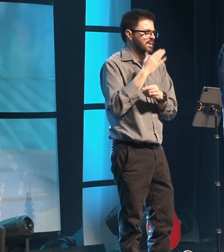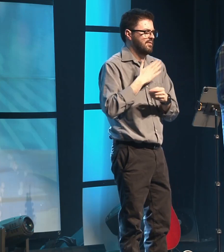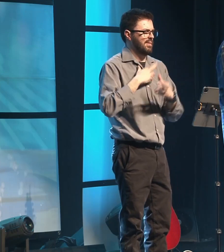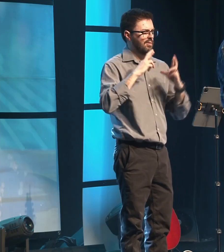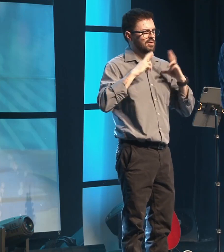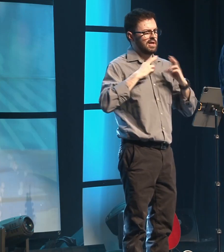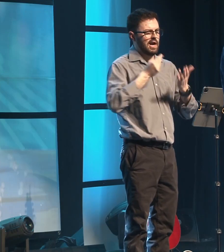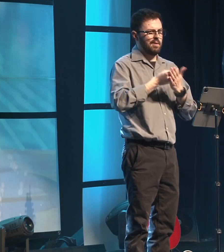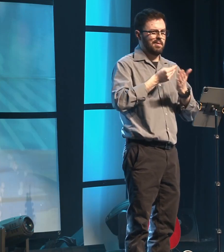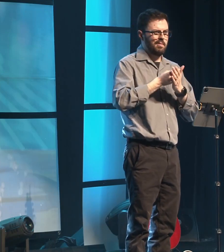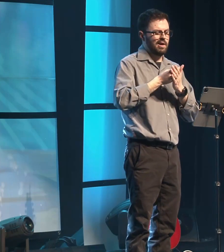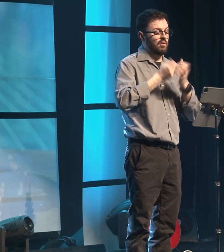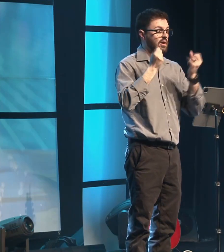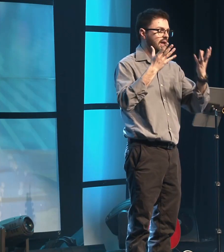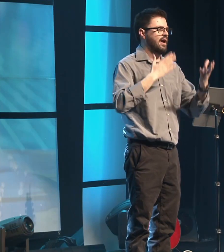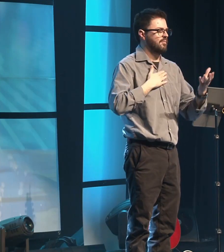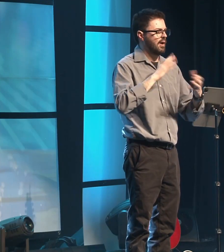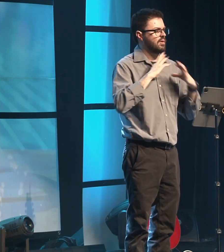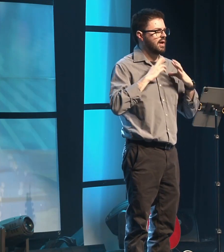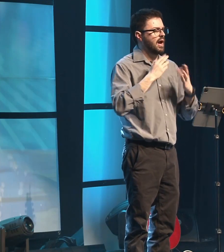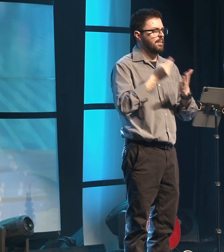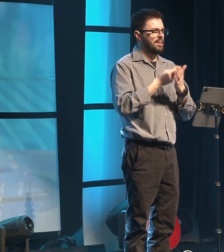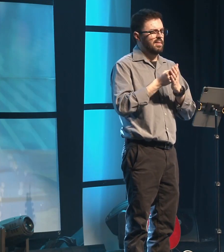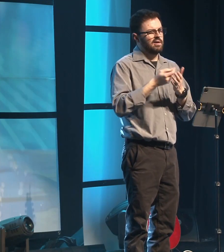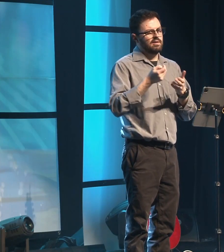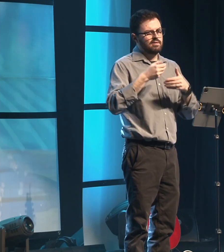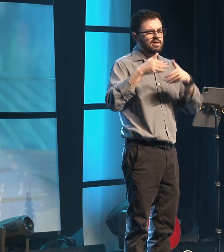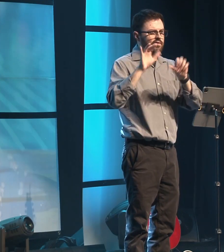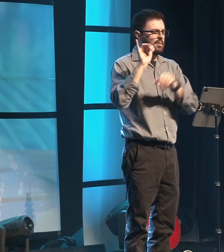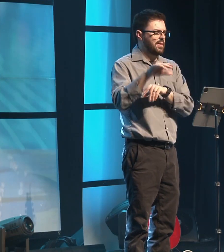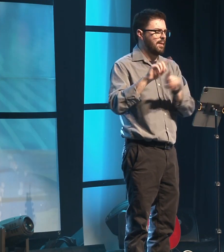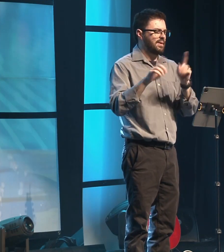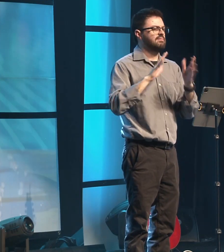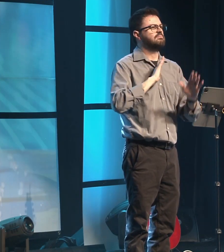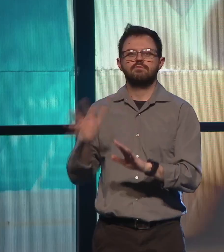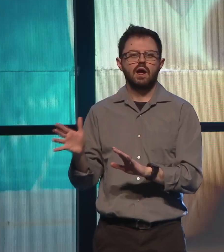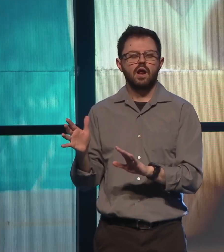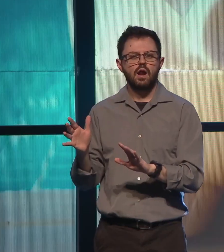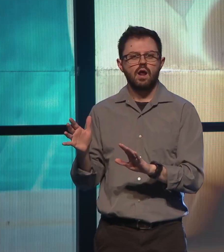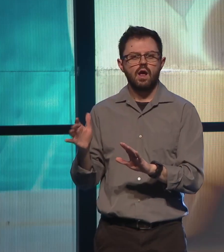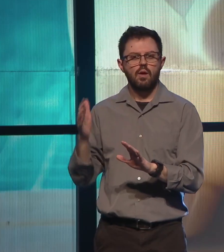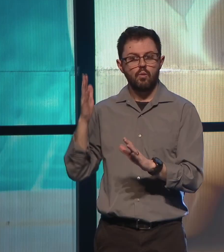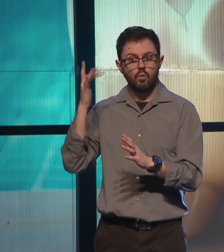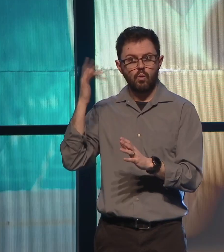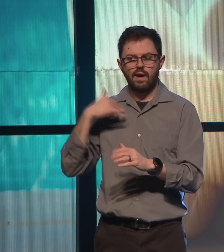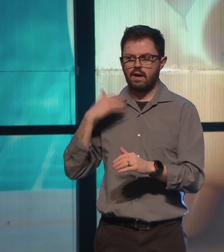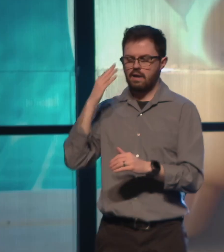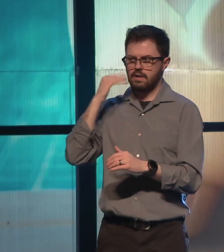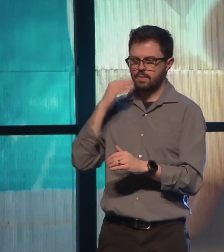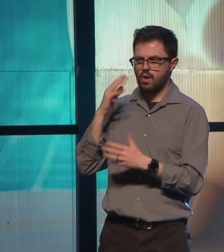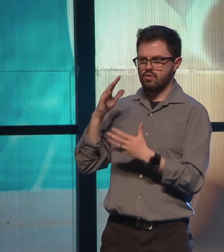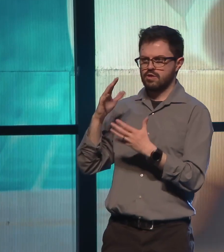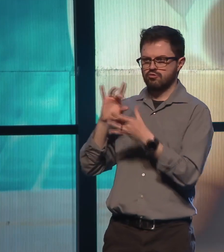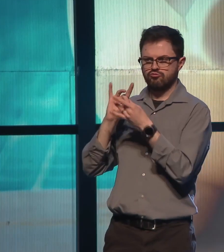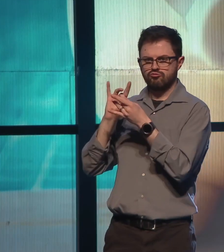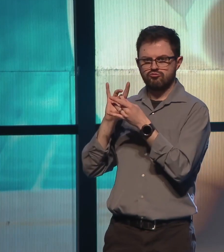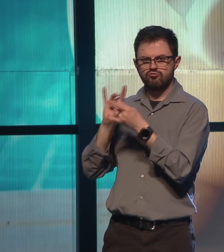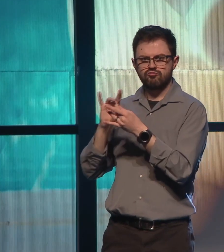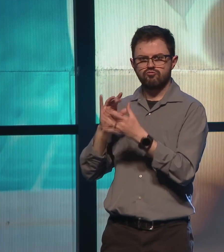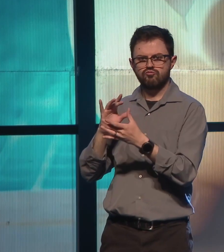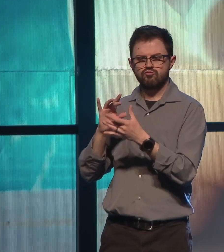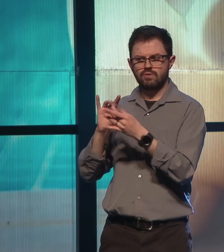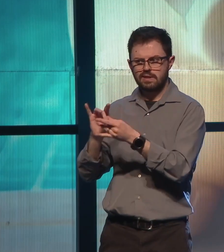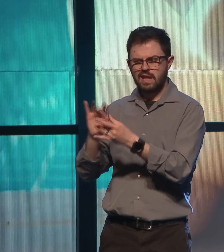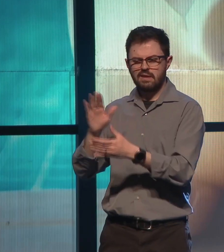a lot of retirement, but that's okay. But the idea is I can find joy in that and trust in like, this is really worth it for